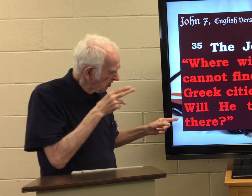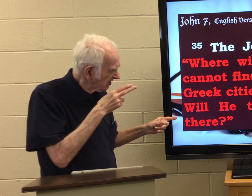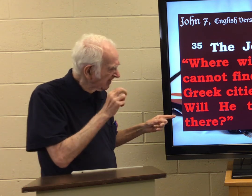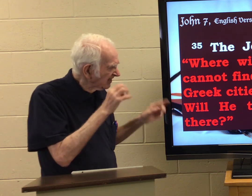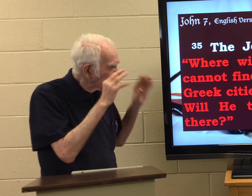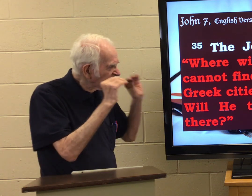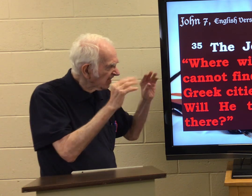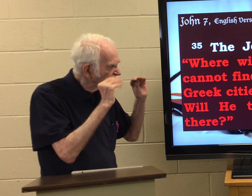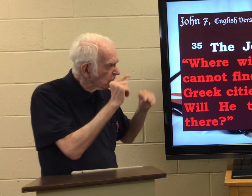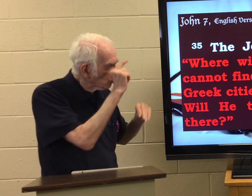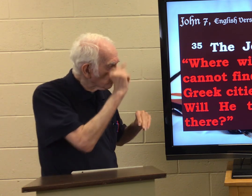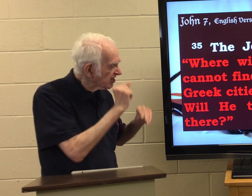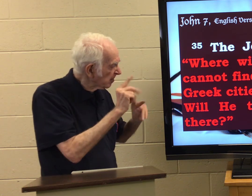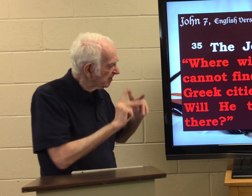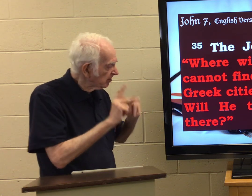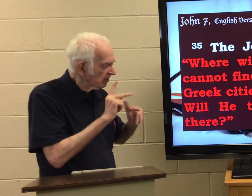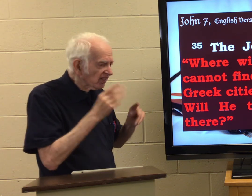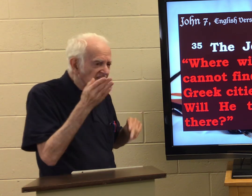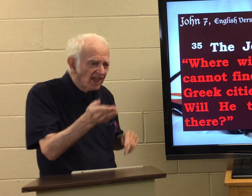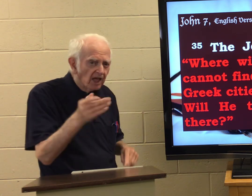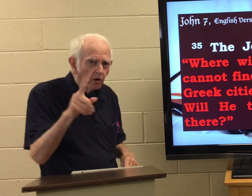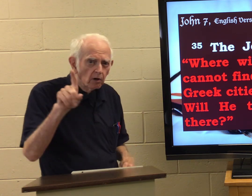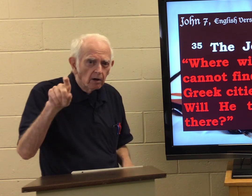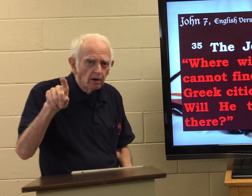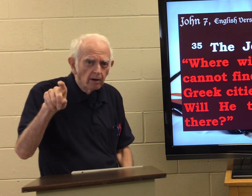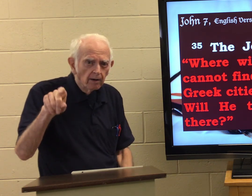Will he teach the Greek people there?"